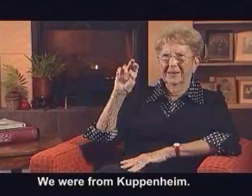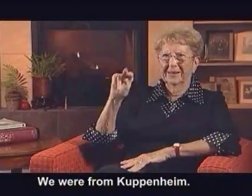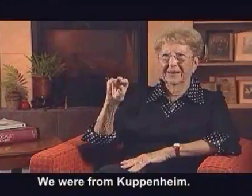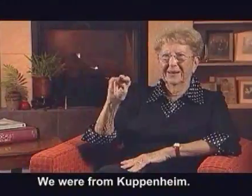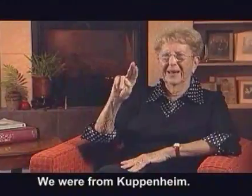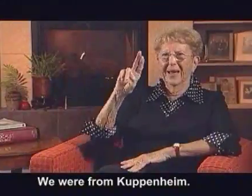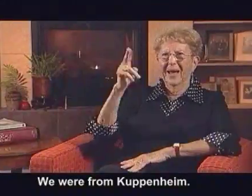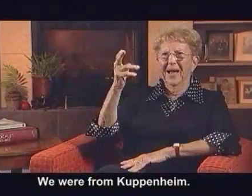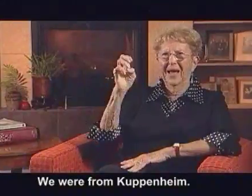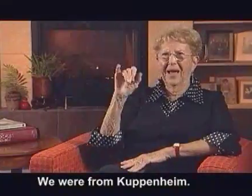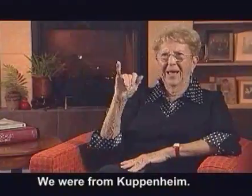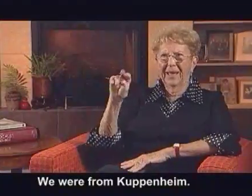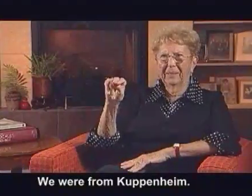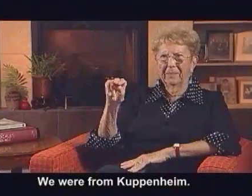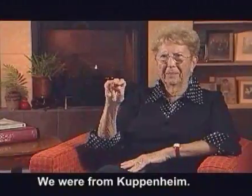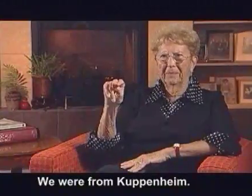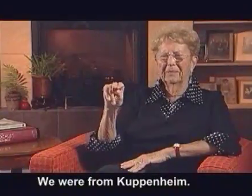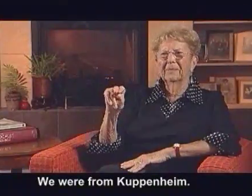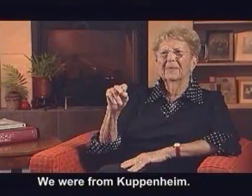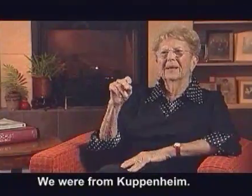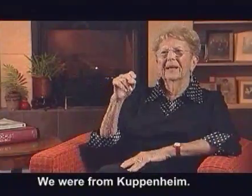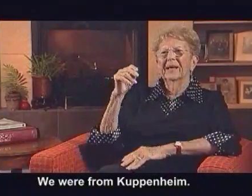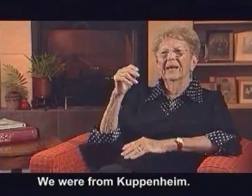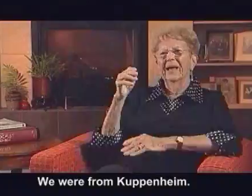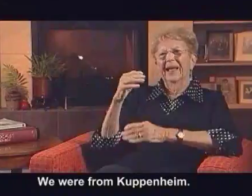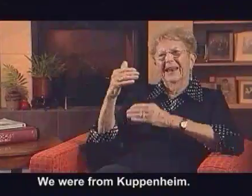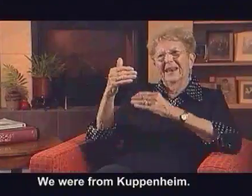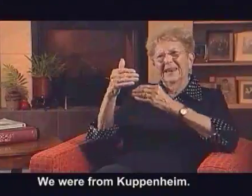And we were from Kuppenheim.